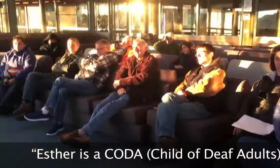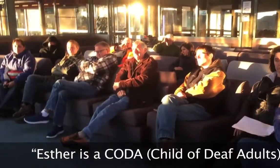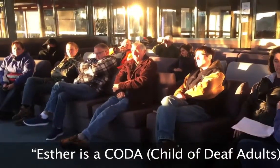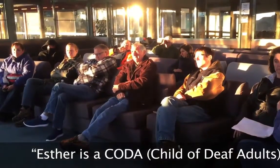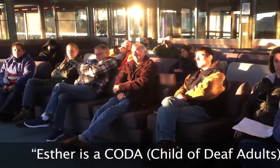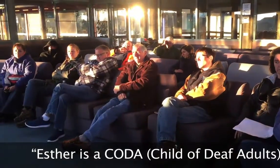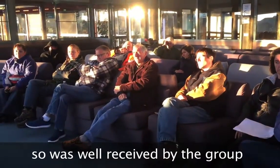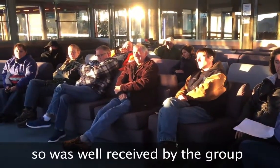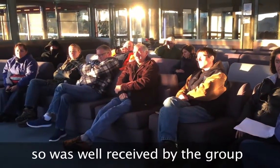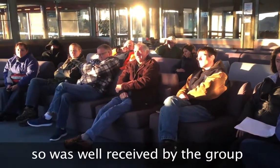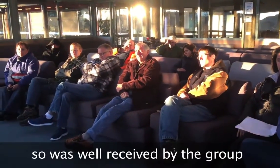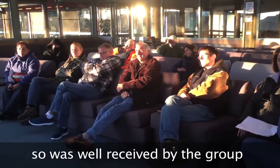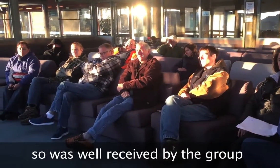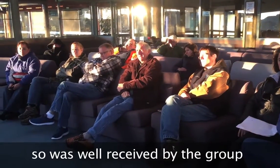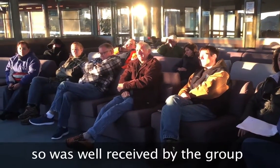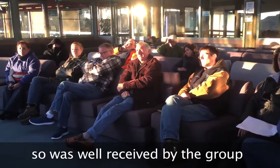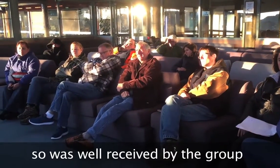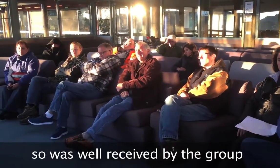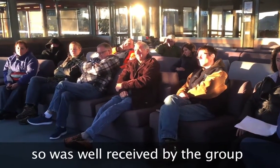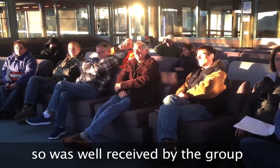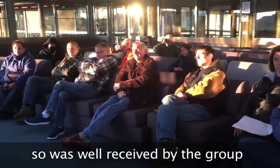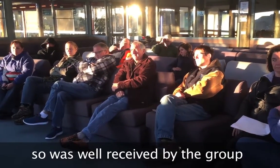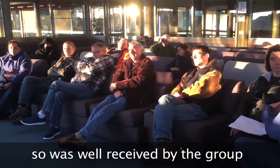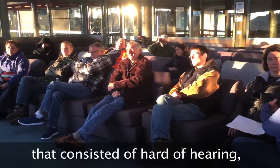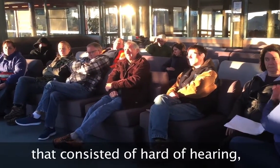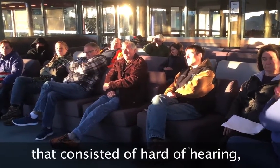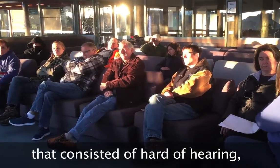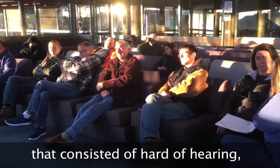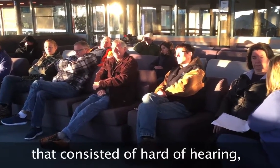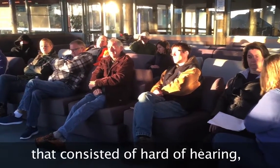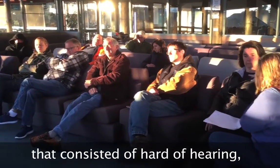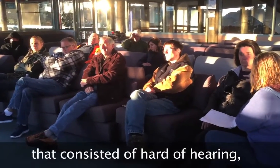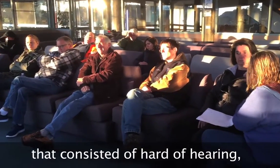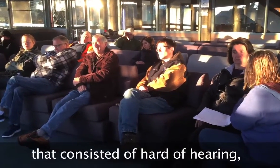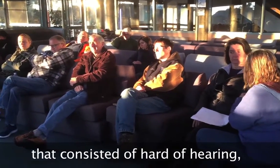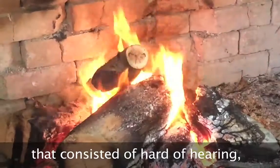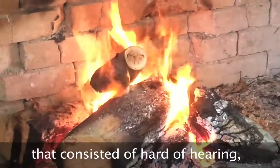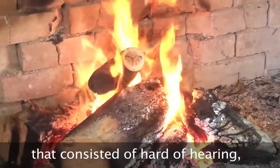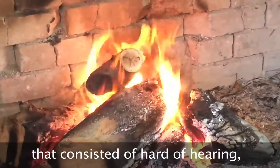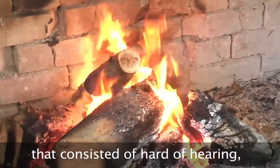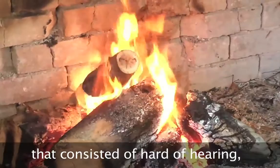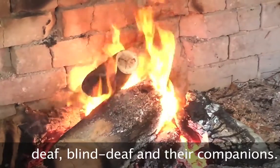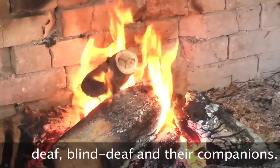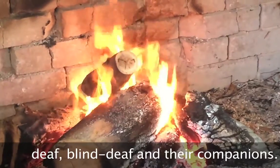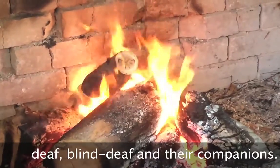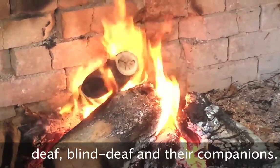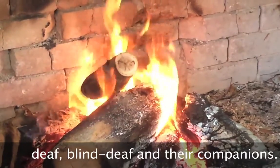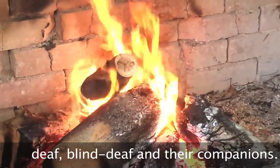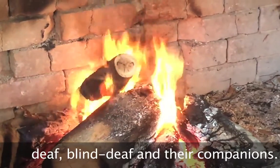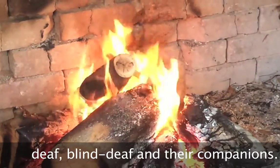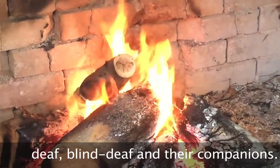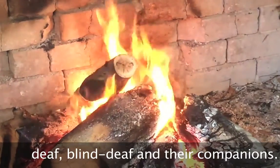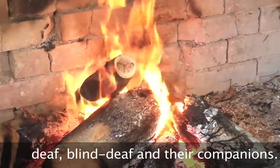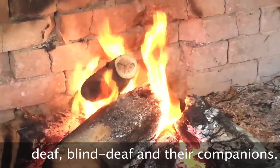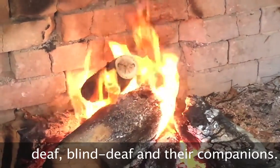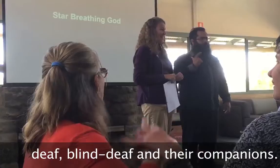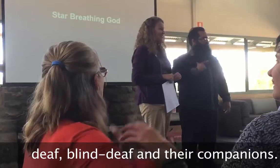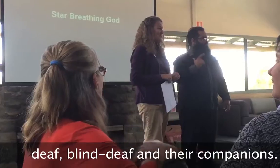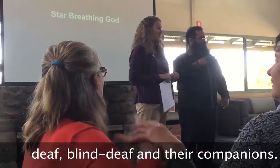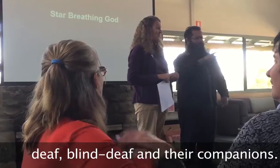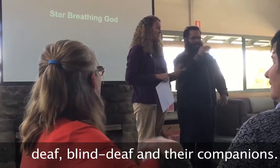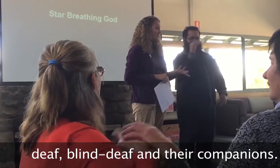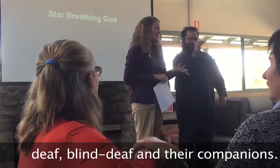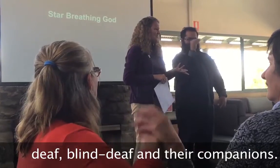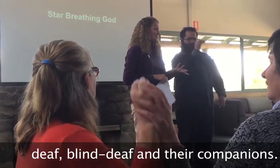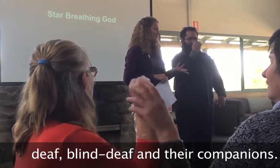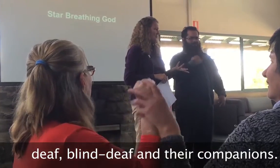of deaf adults, so was well received by the group that consisted of hard of hearing, deaf, blind deaf, and